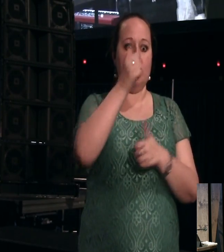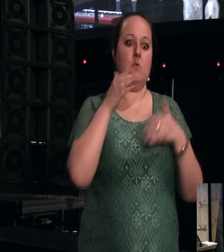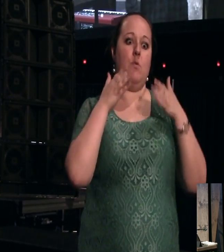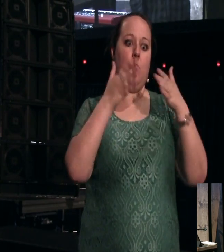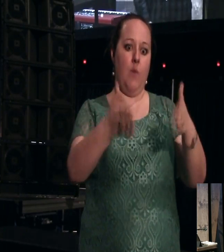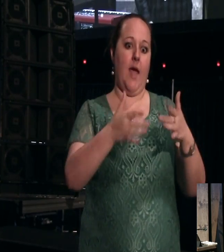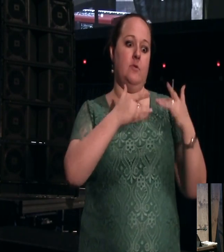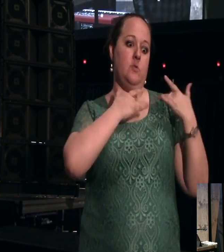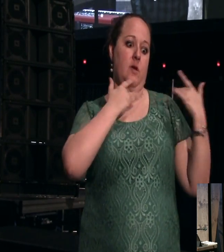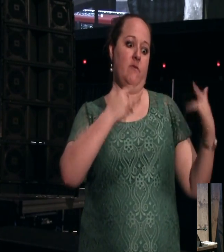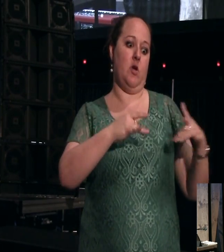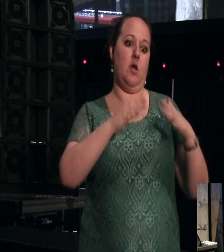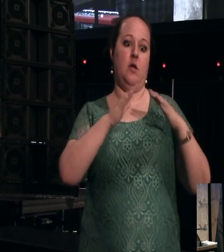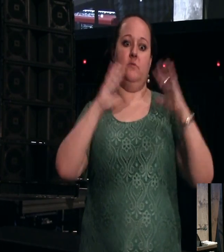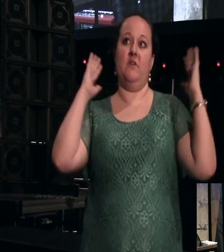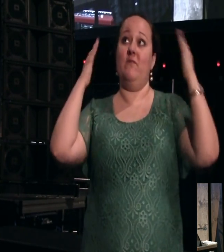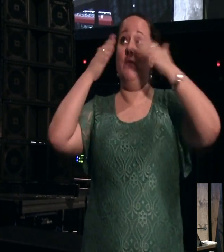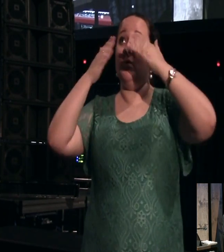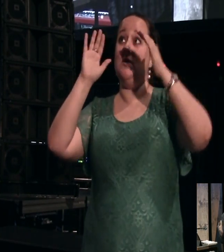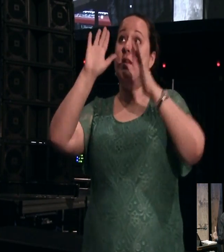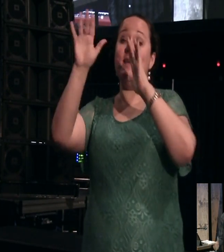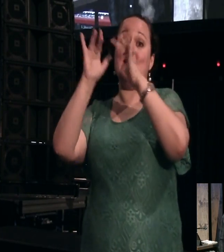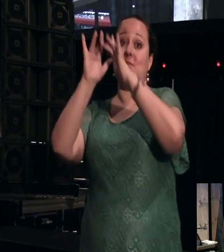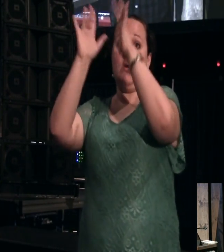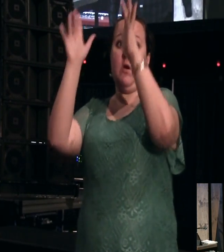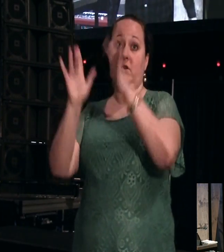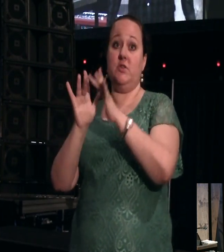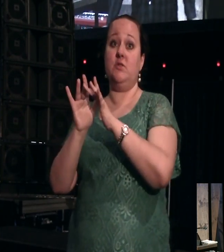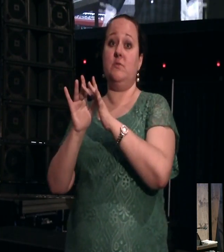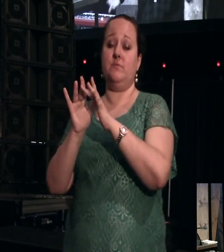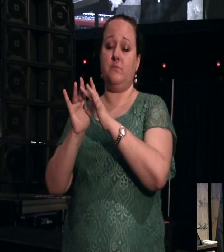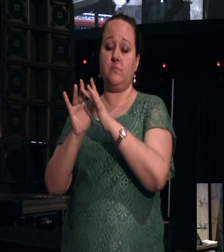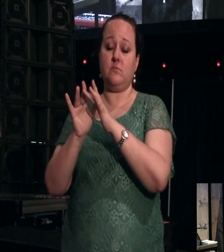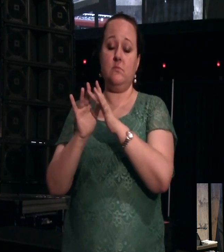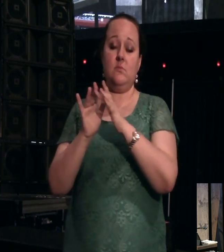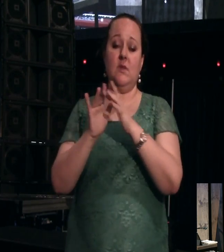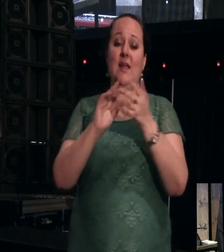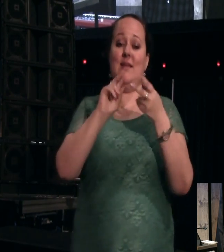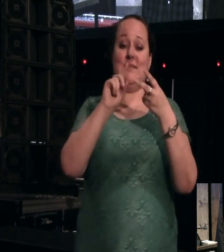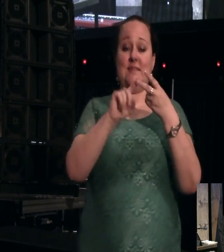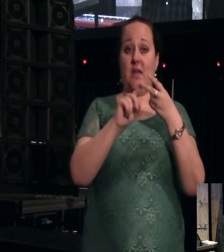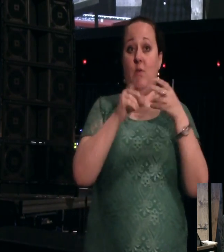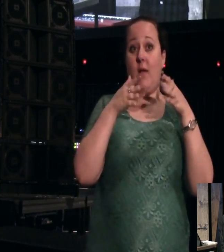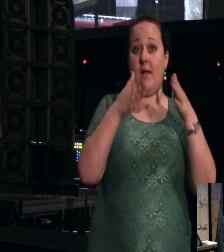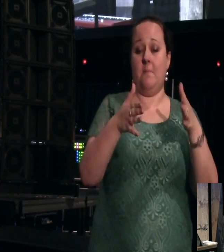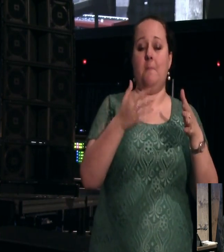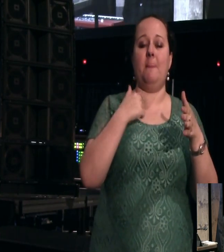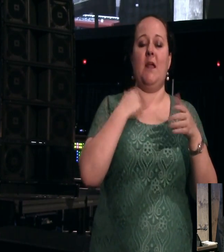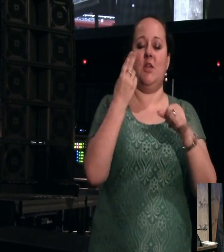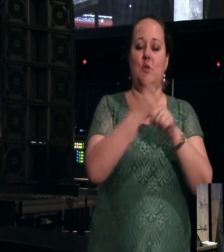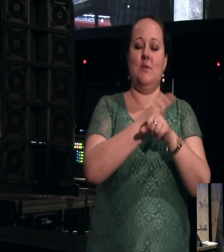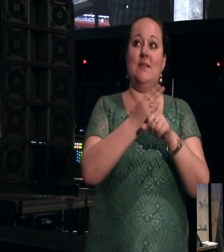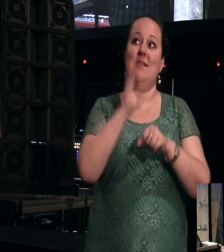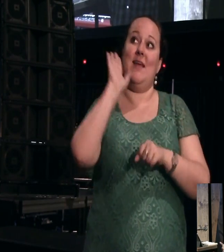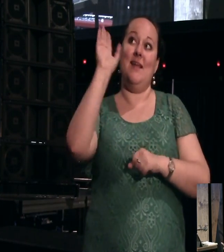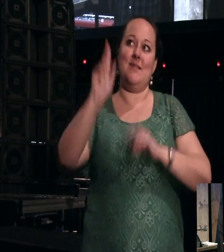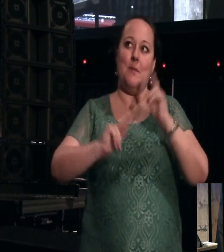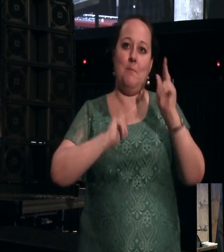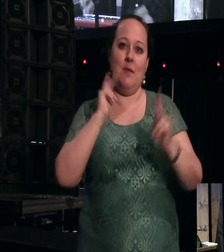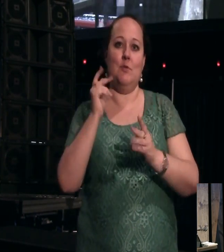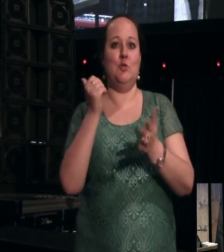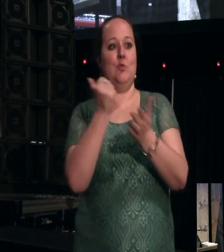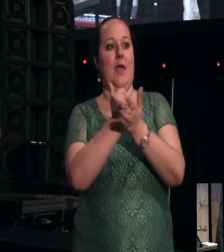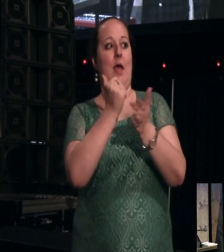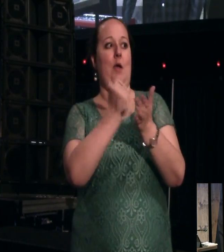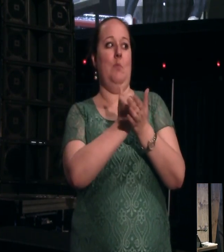It is the number one way that we align our hearts with his. The second way that God aligns our hearts with his is through his people.